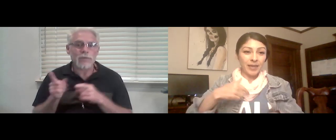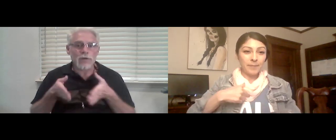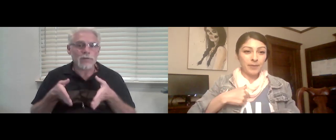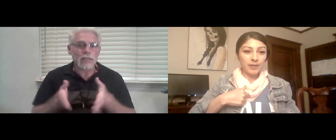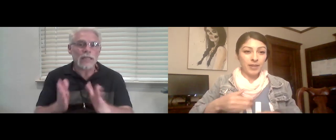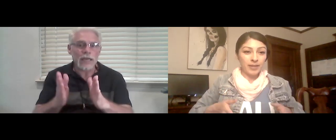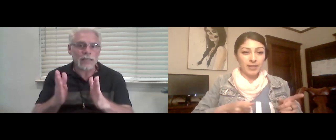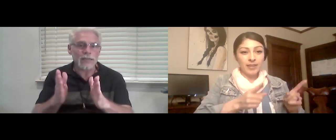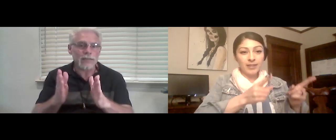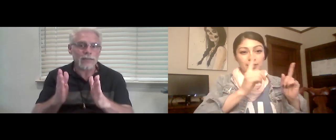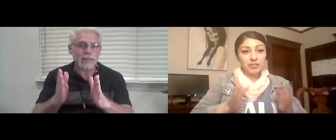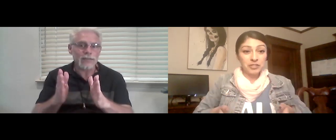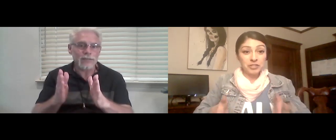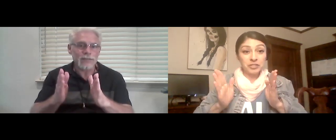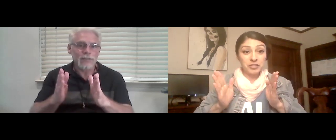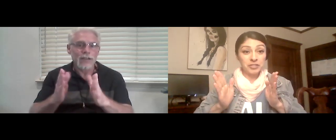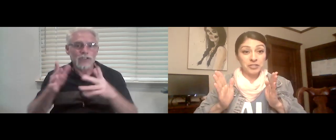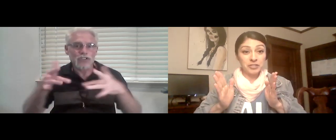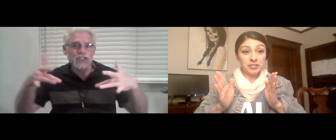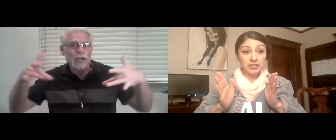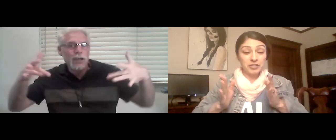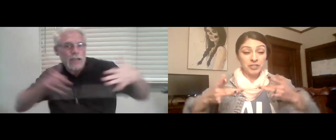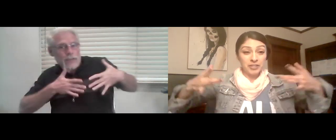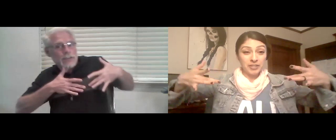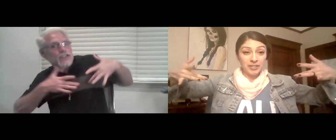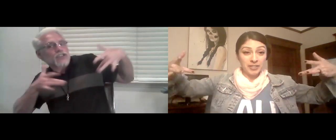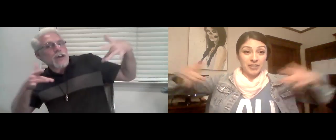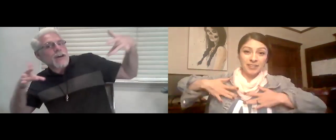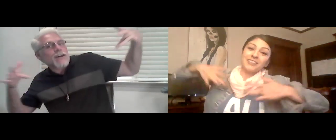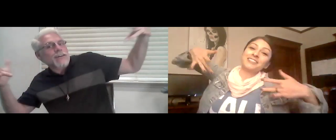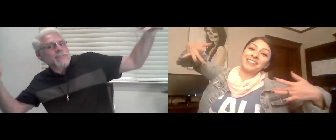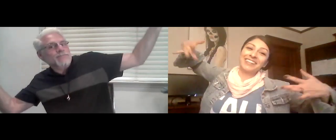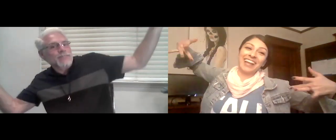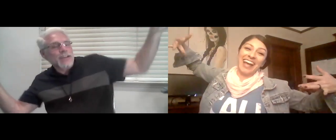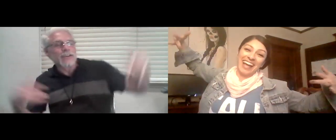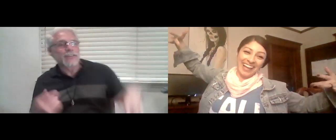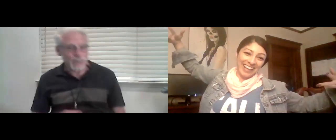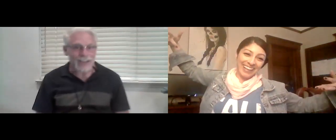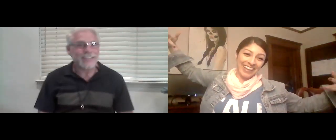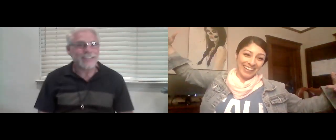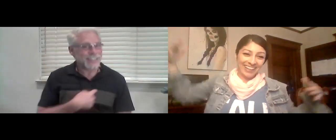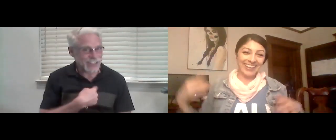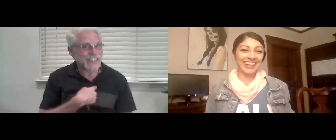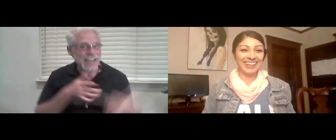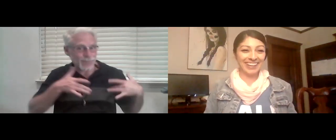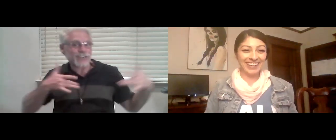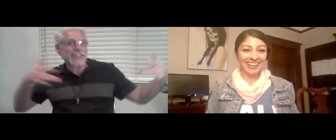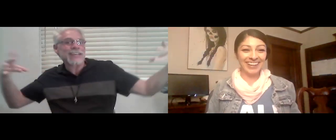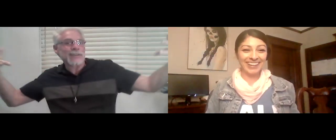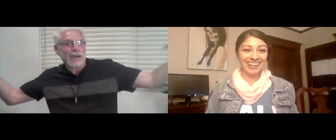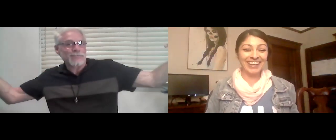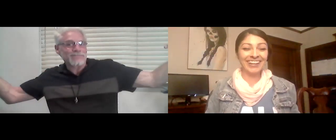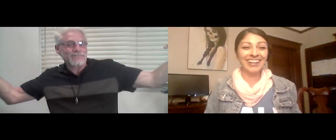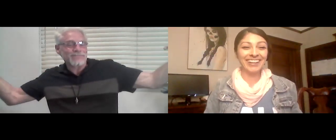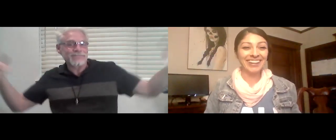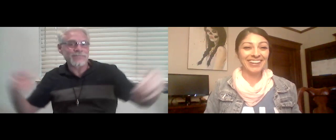I'm gonna let it shine, and then shine, right? Because that's what you're singing